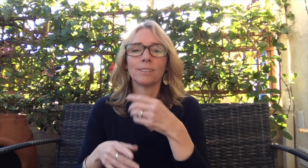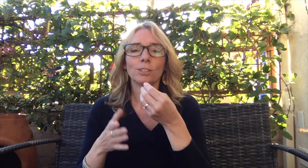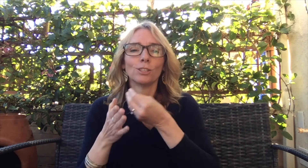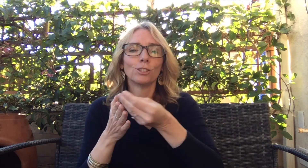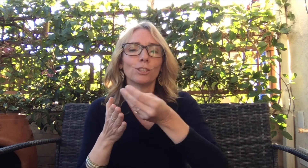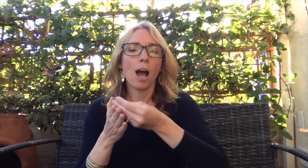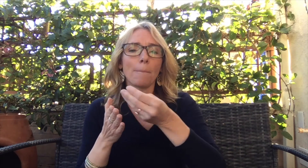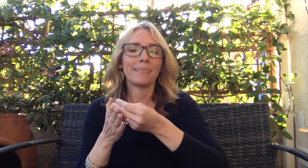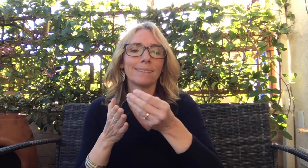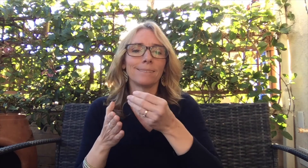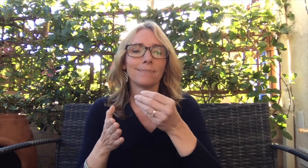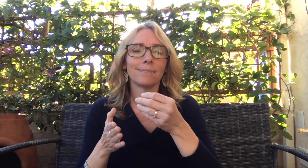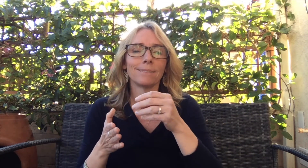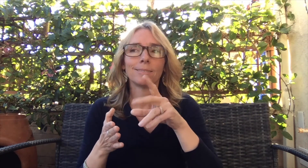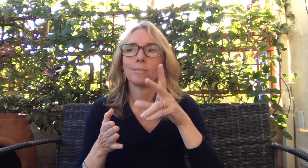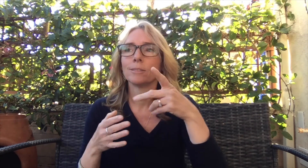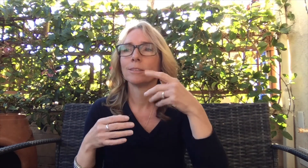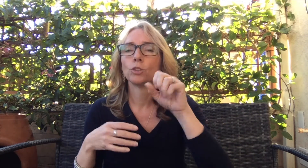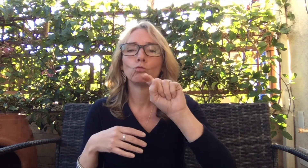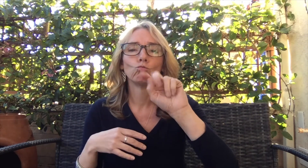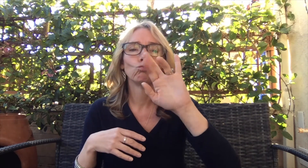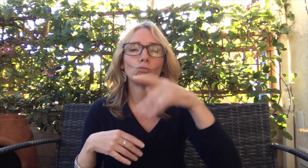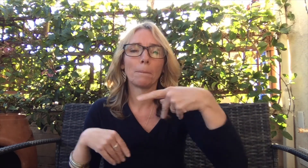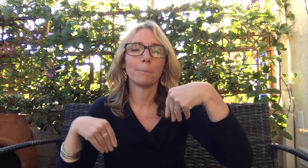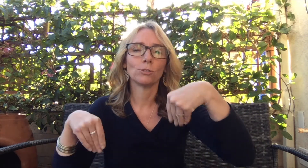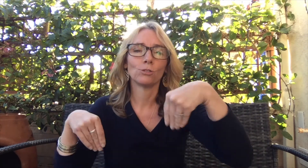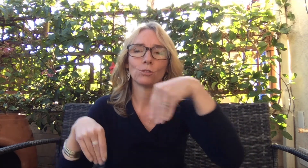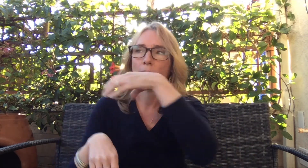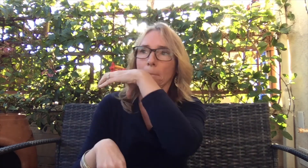right, you might see a shopping plaza.